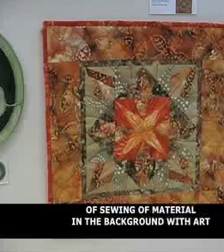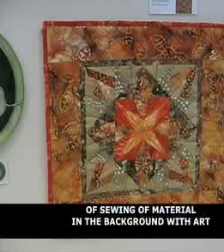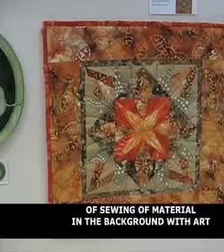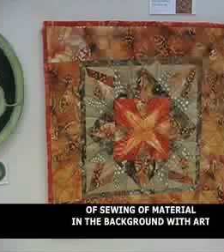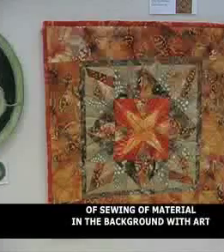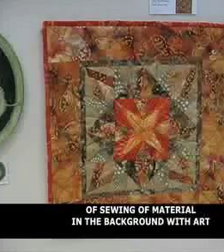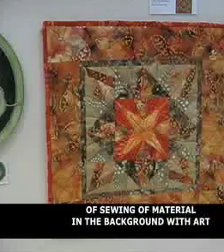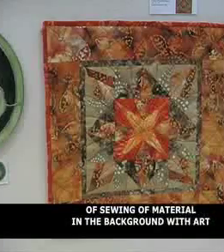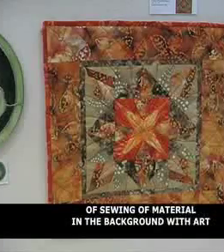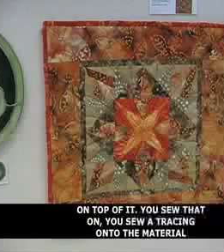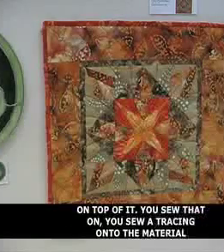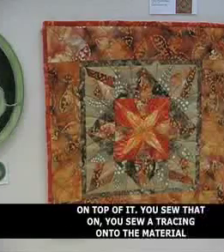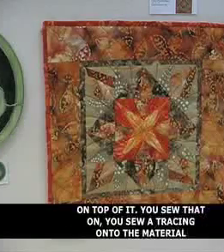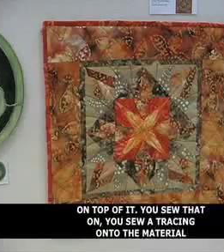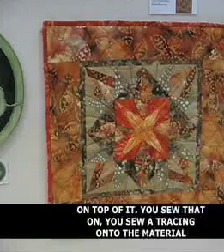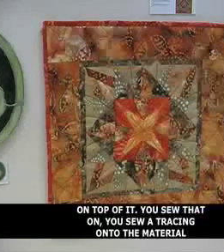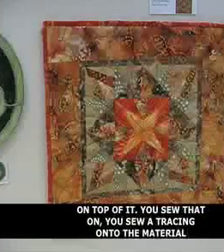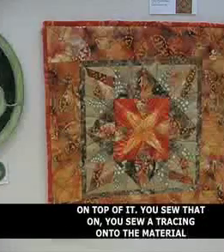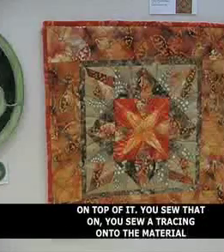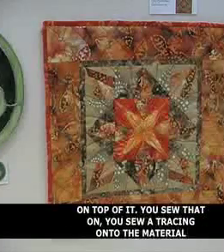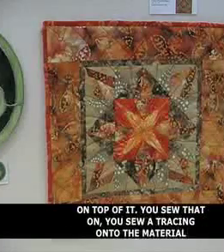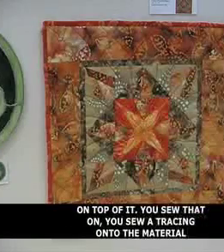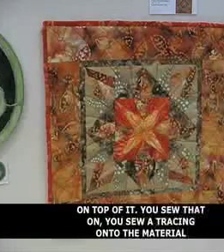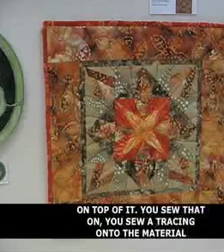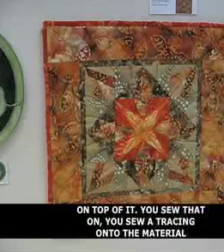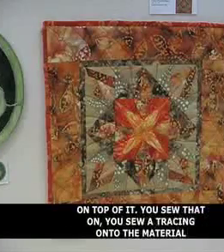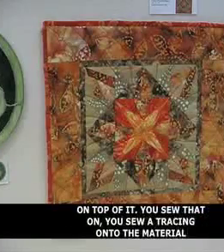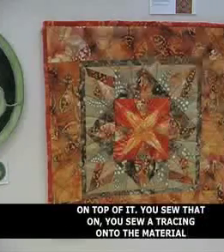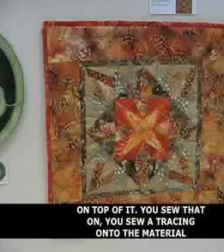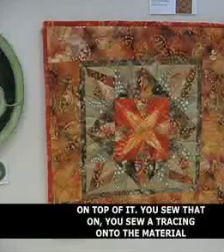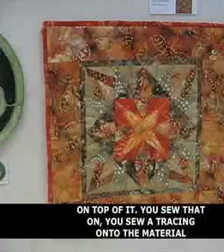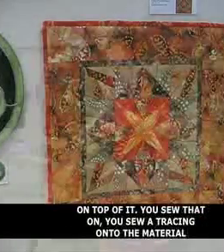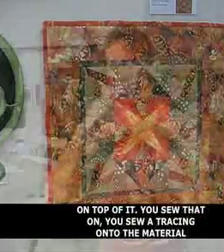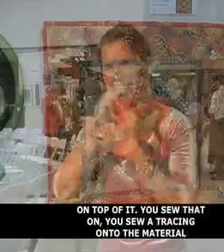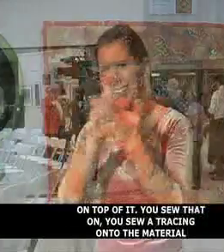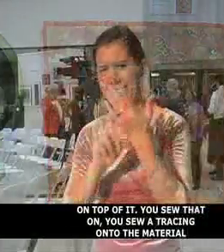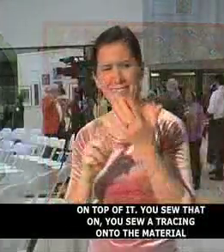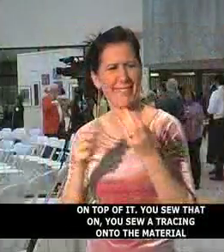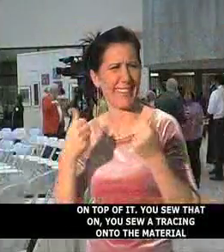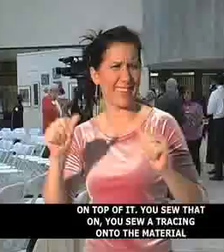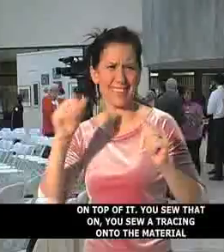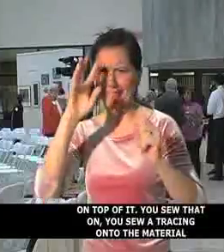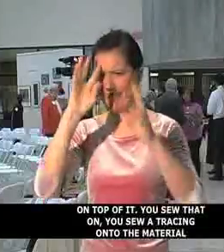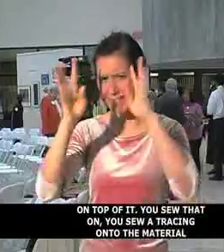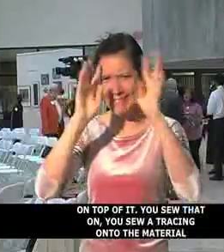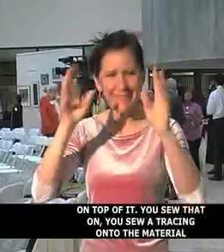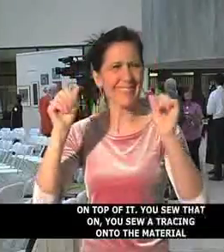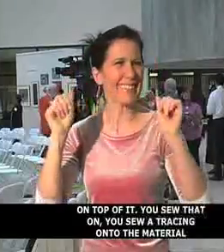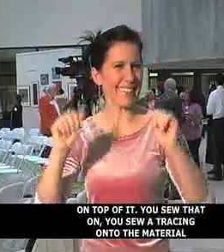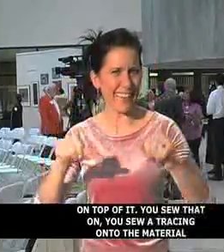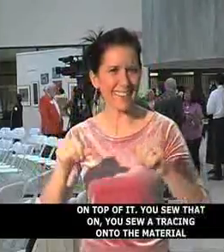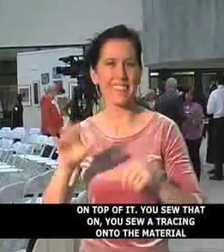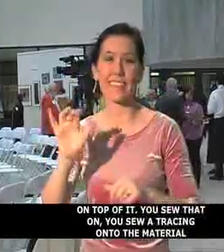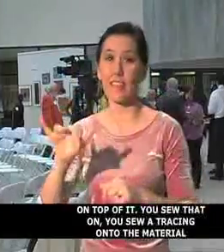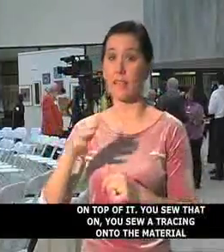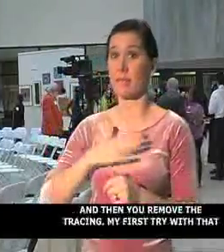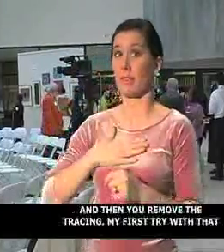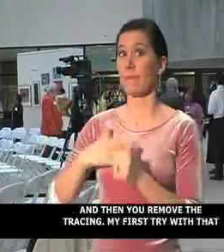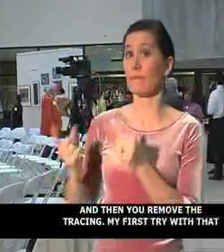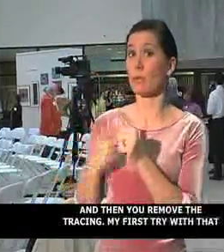on top of it. You sew that on, you sew a tracing onto the material, and then you remove the